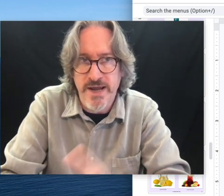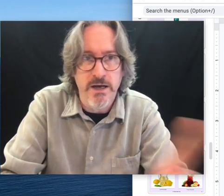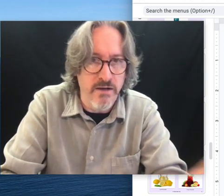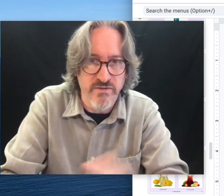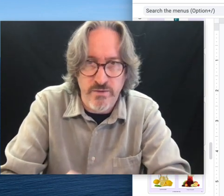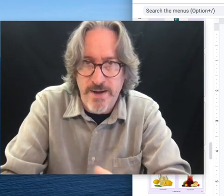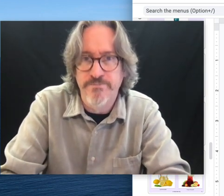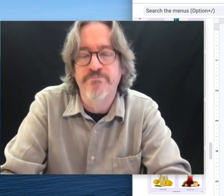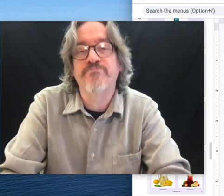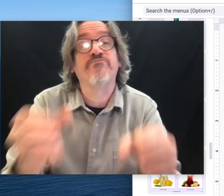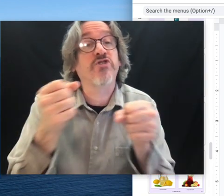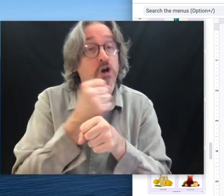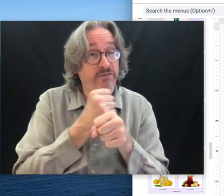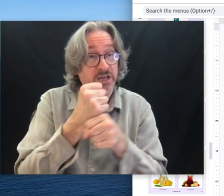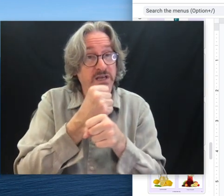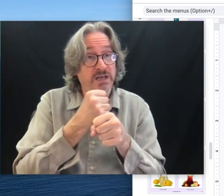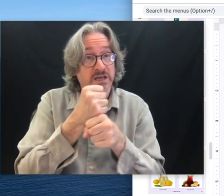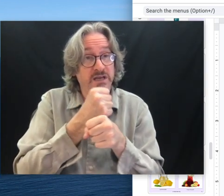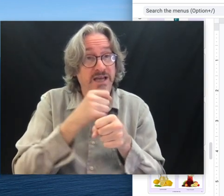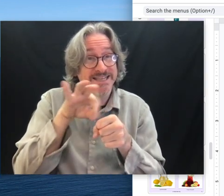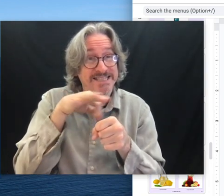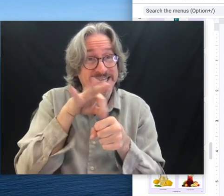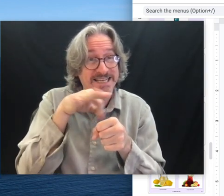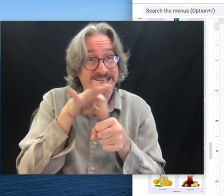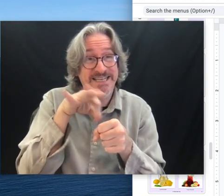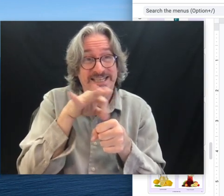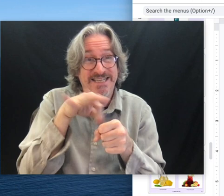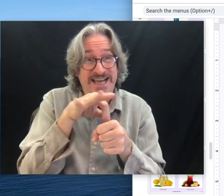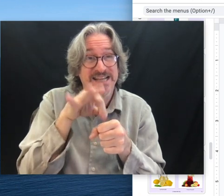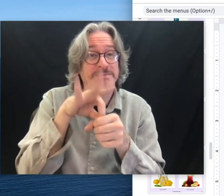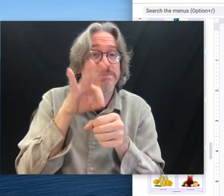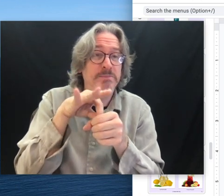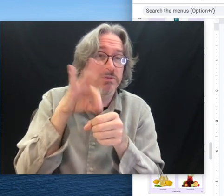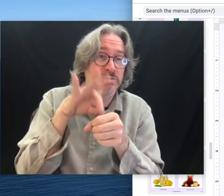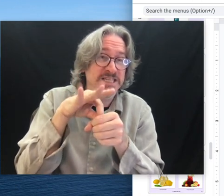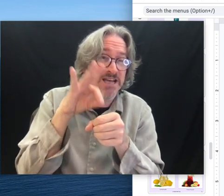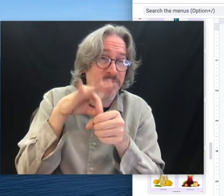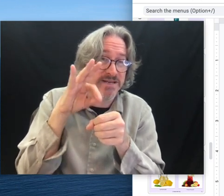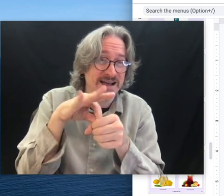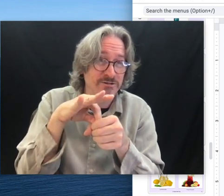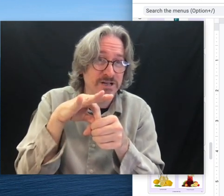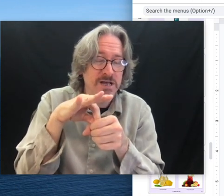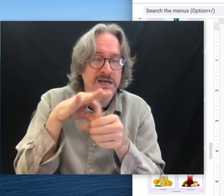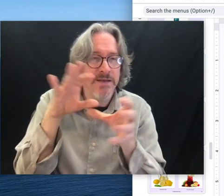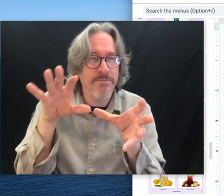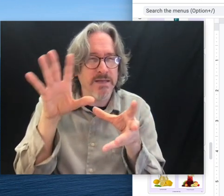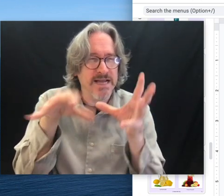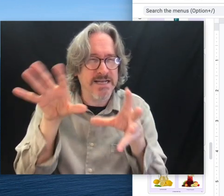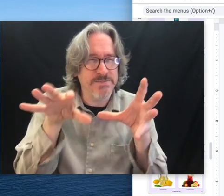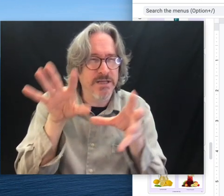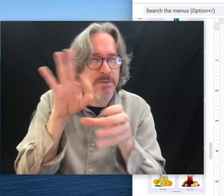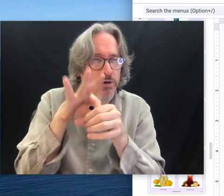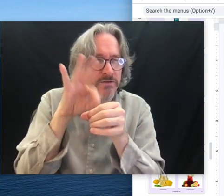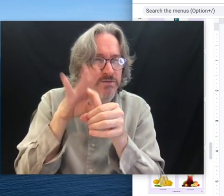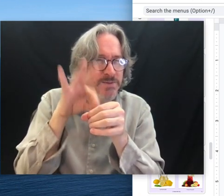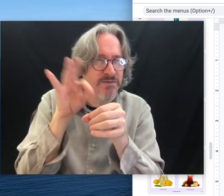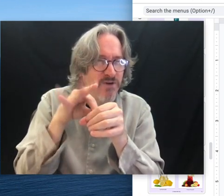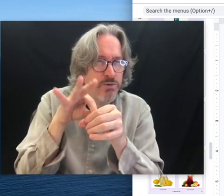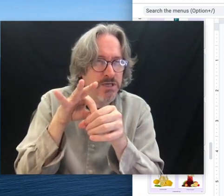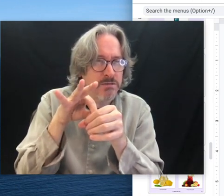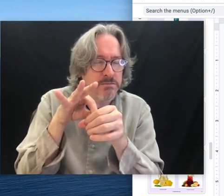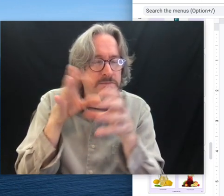video that I make of the vocab. Coffee, tea, and sometimes people do tea up and down. That tends to be a little bit more